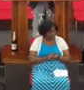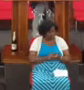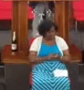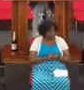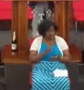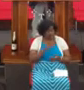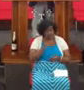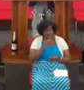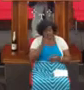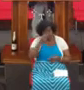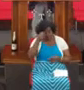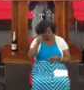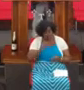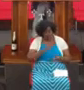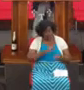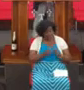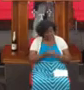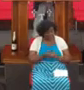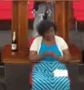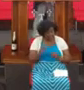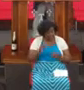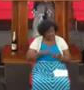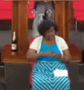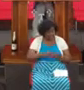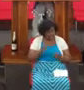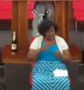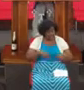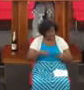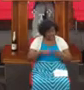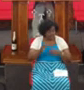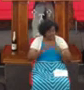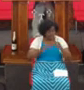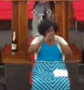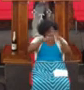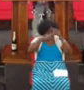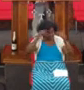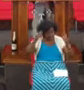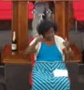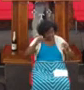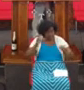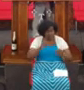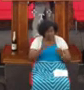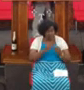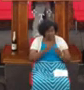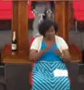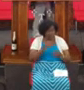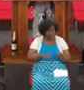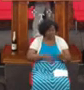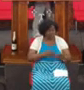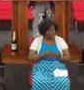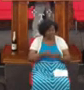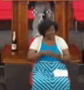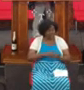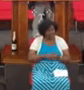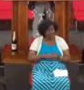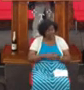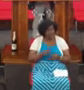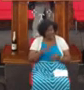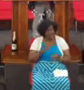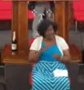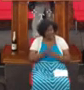not because you're religious means that you go into heaven. No more you being born in a garage makes